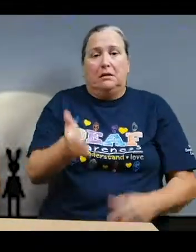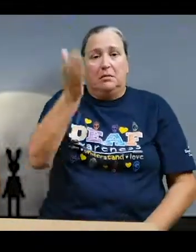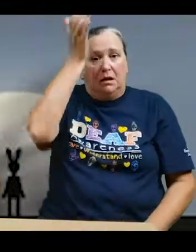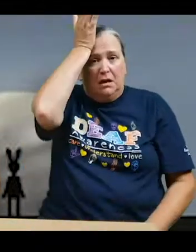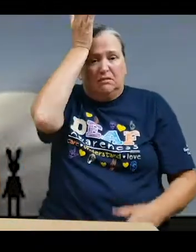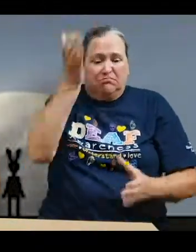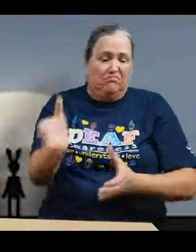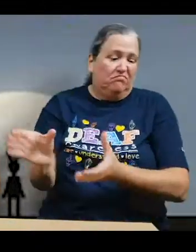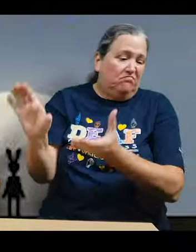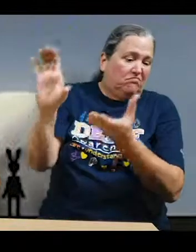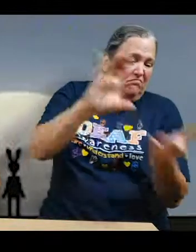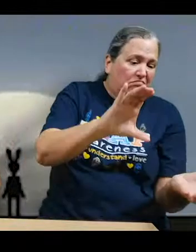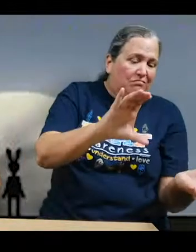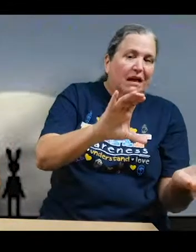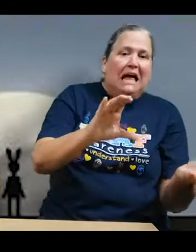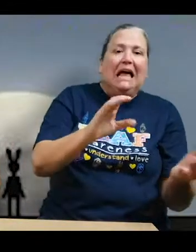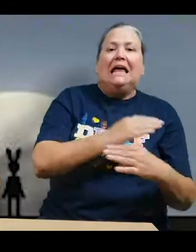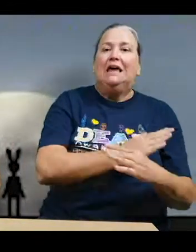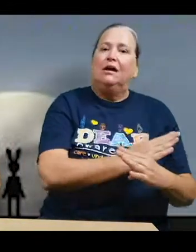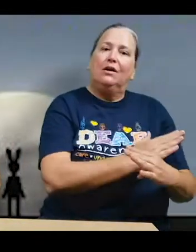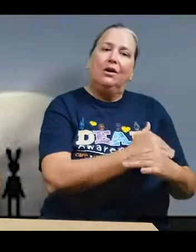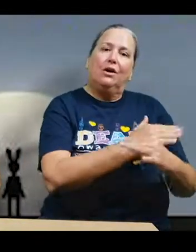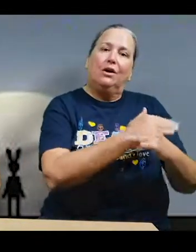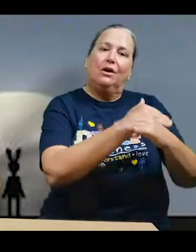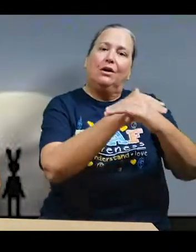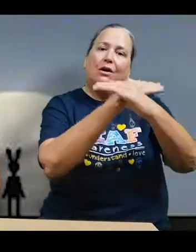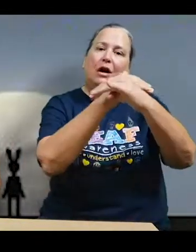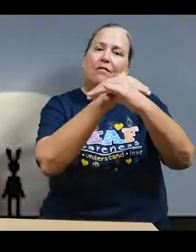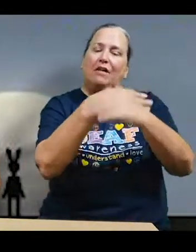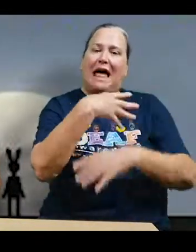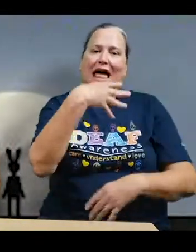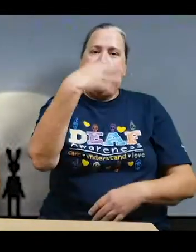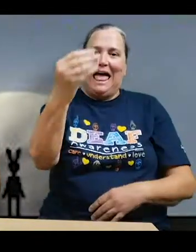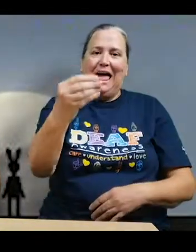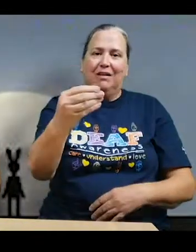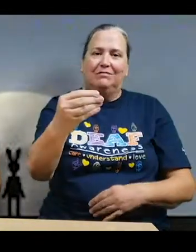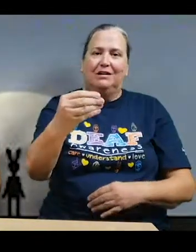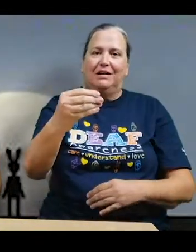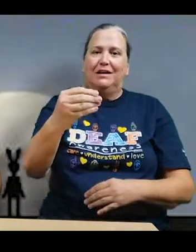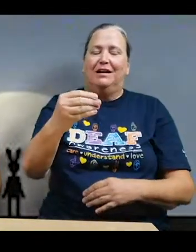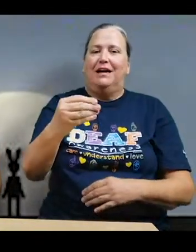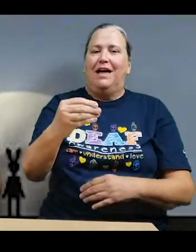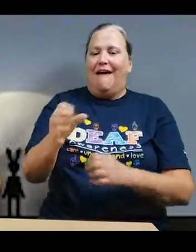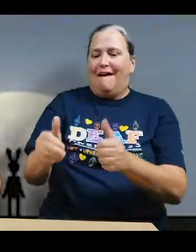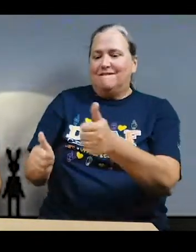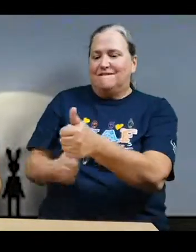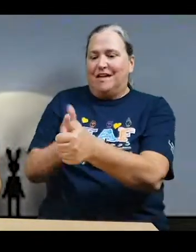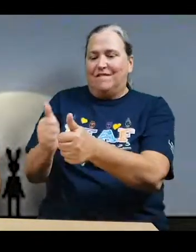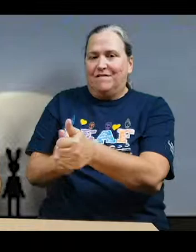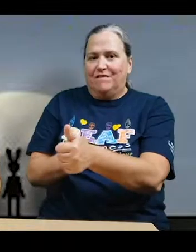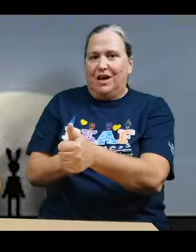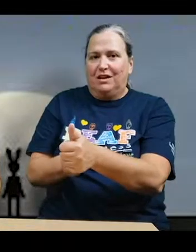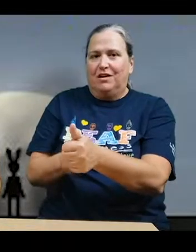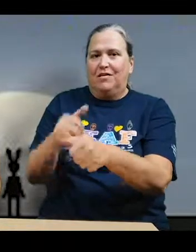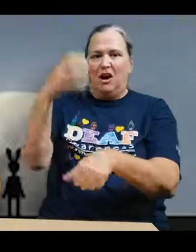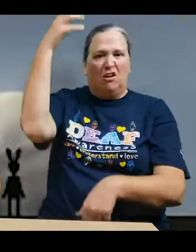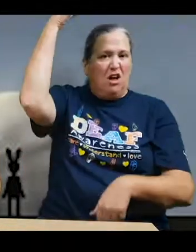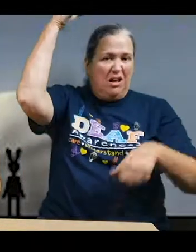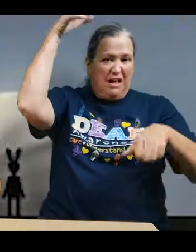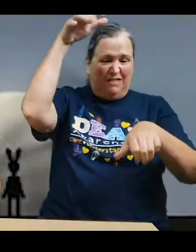flown out of the garbage and followed her and landed on her head, holding on with his sharp